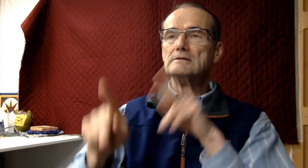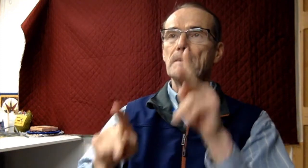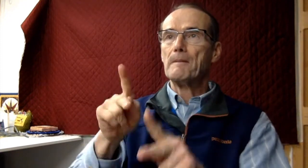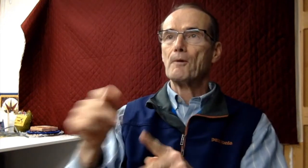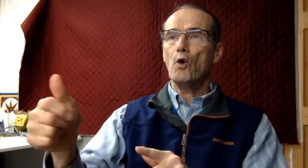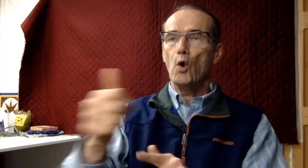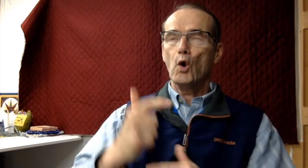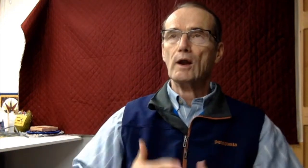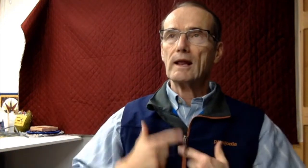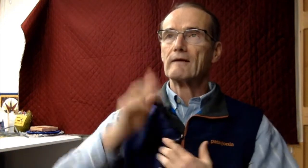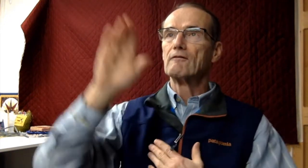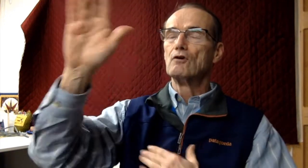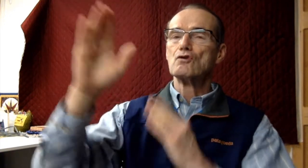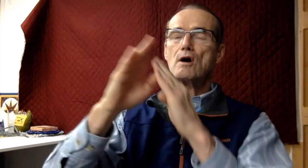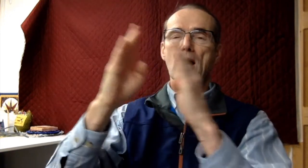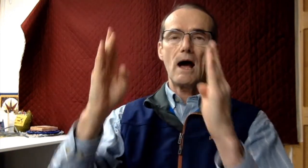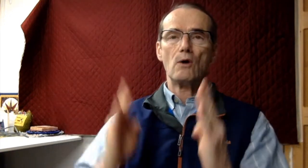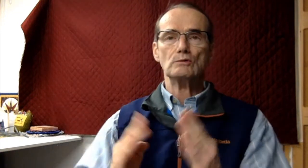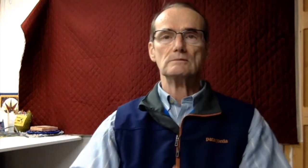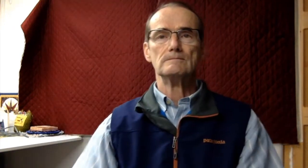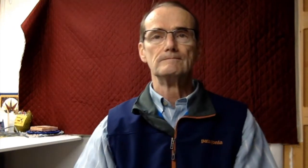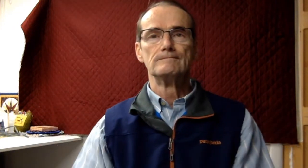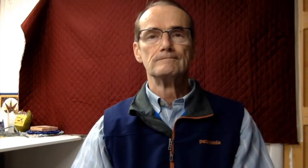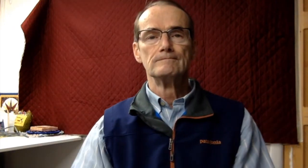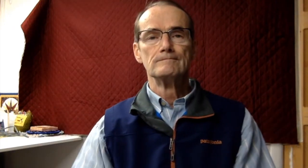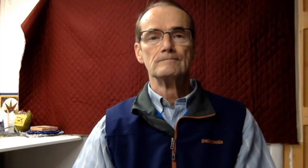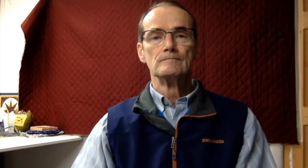Blessed are they who dwell in your house, O Lord.